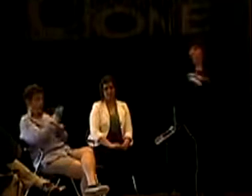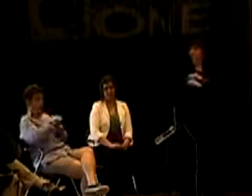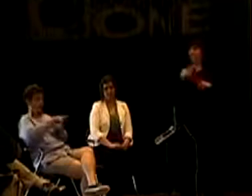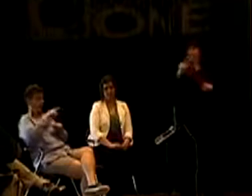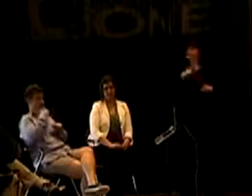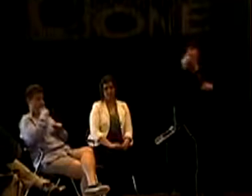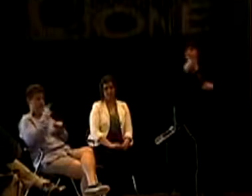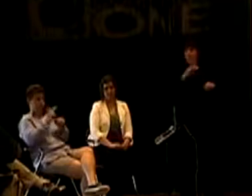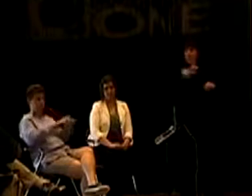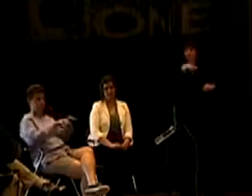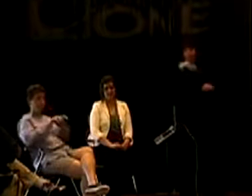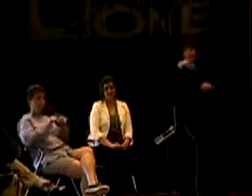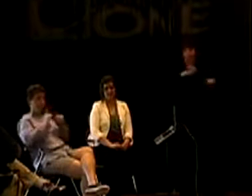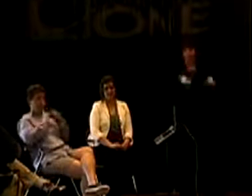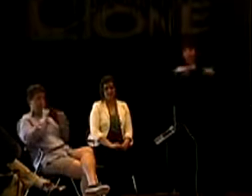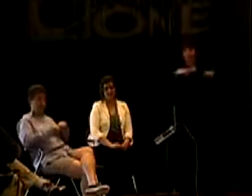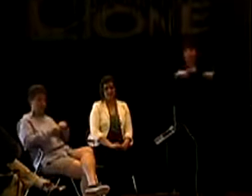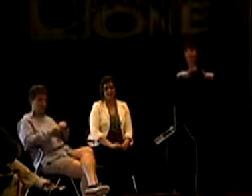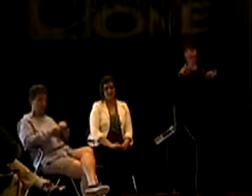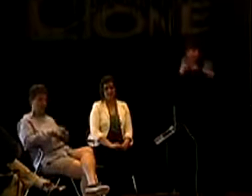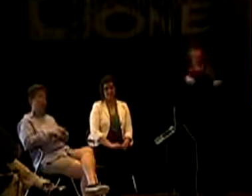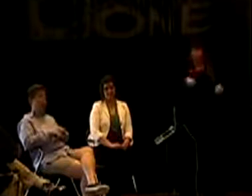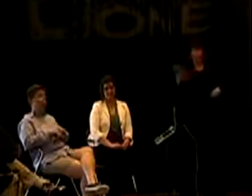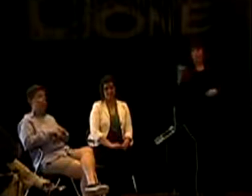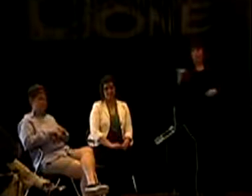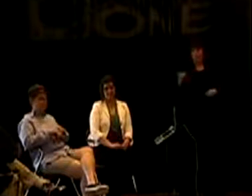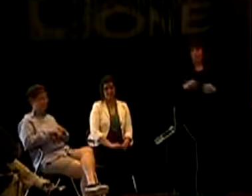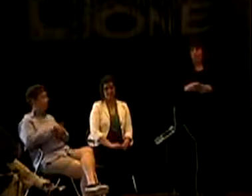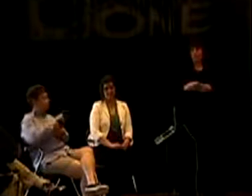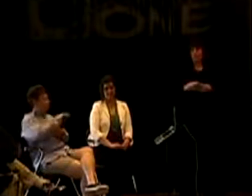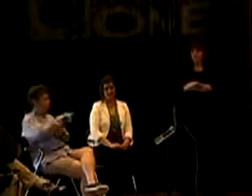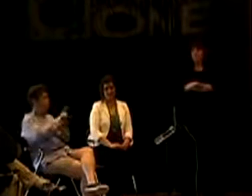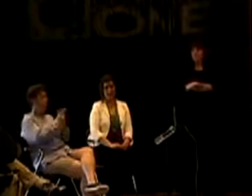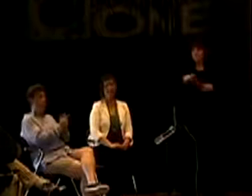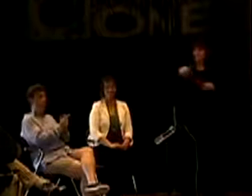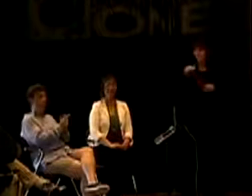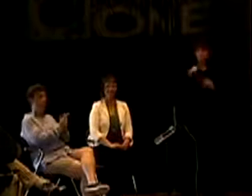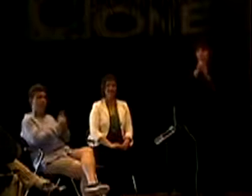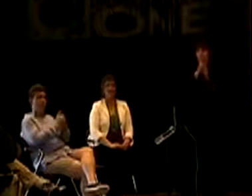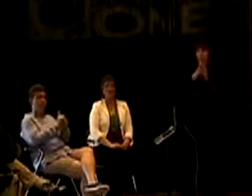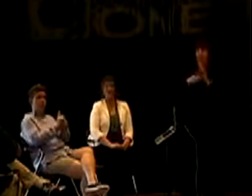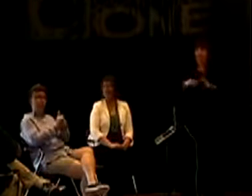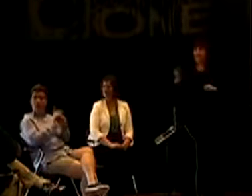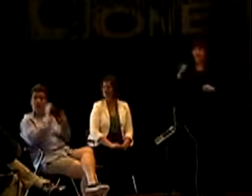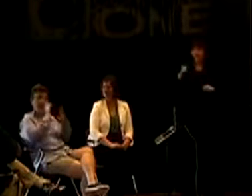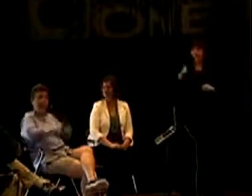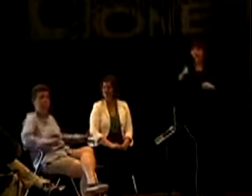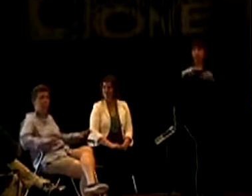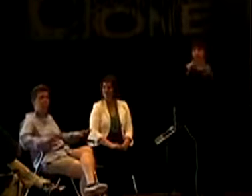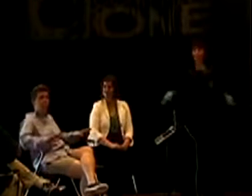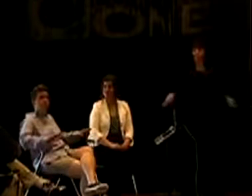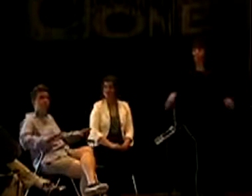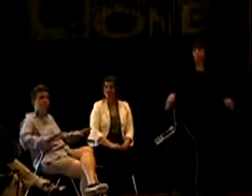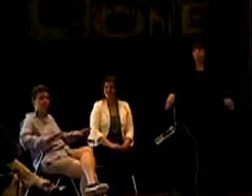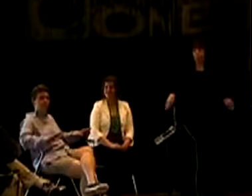was fully accessible. And I was also watching the hearing audience's reaction. There were moments